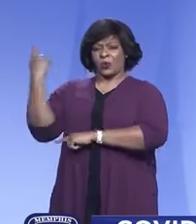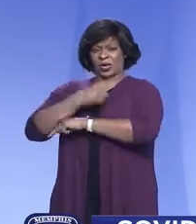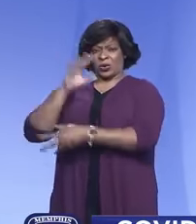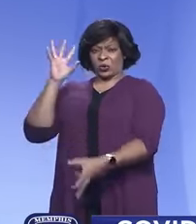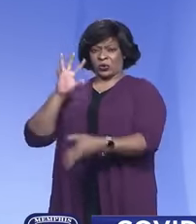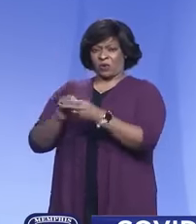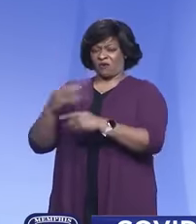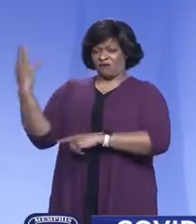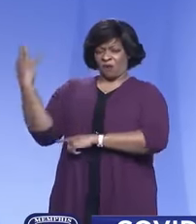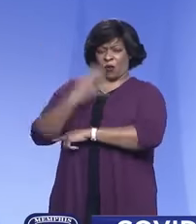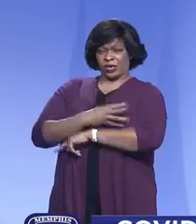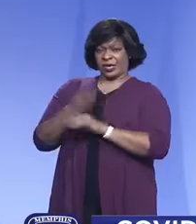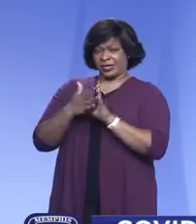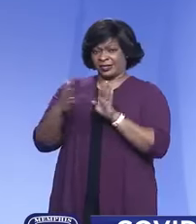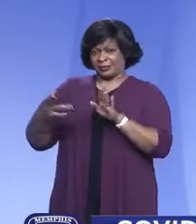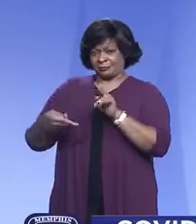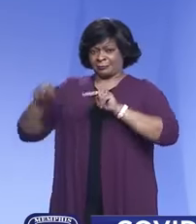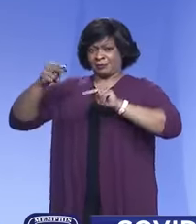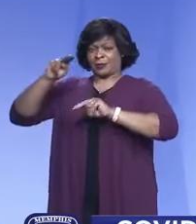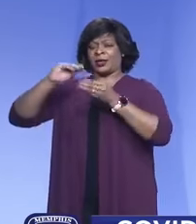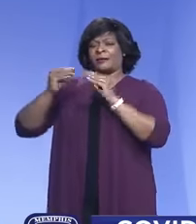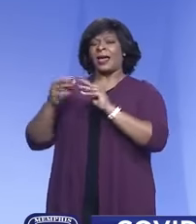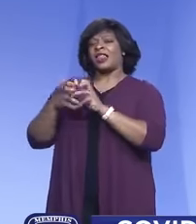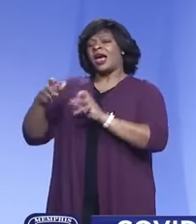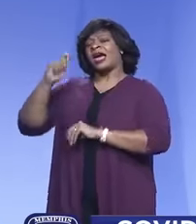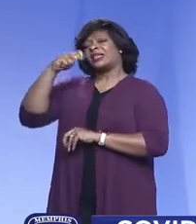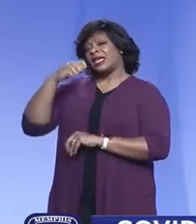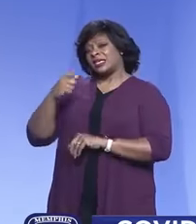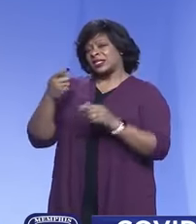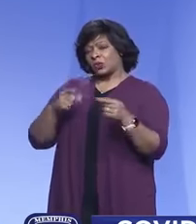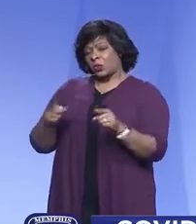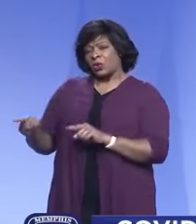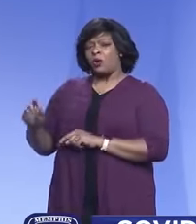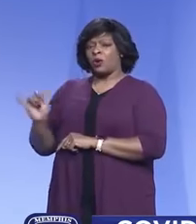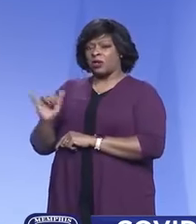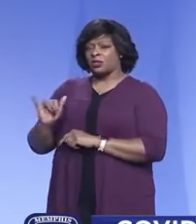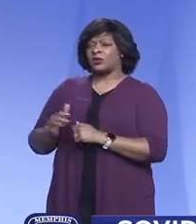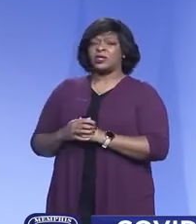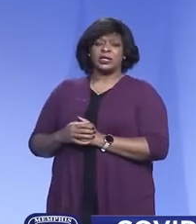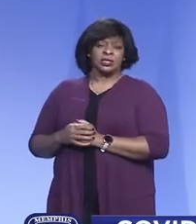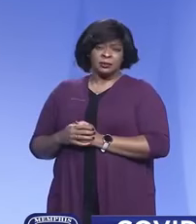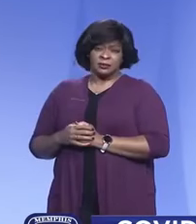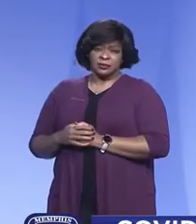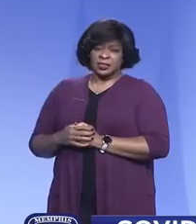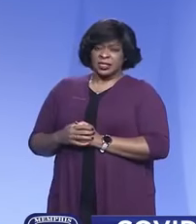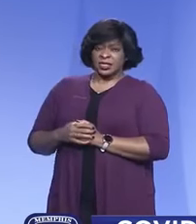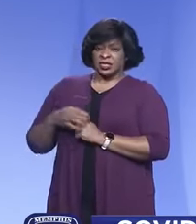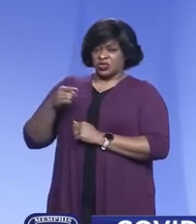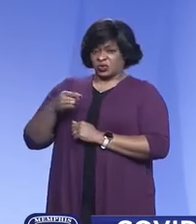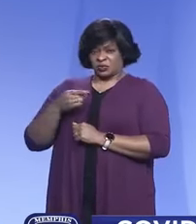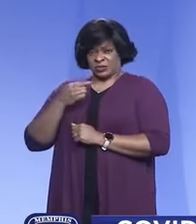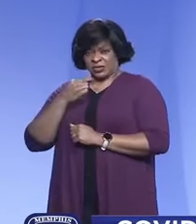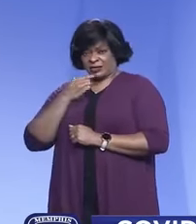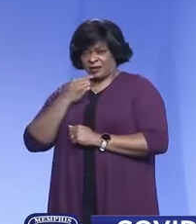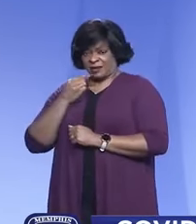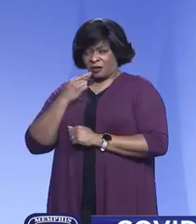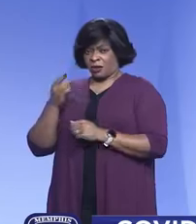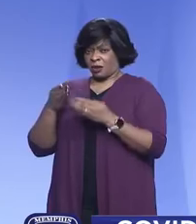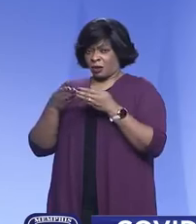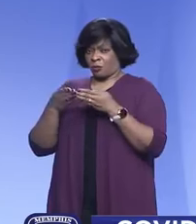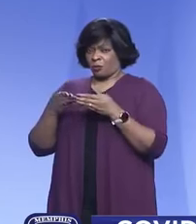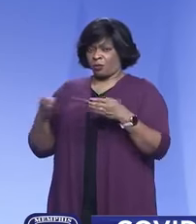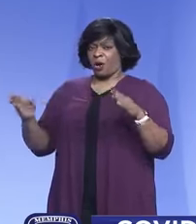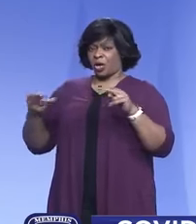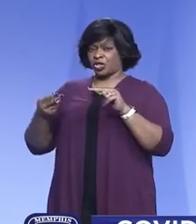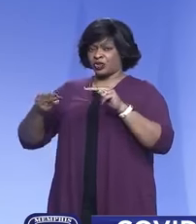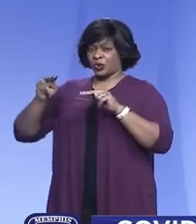past, 4 days, but there's a lot of testing that's been going on as well. Do you see just any broad trends of